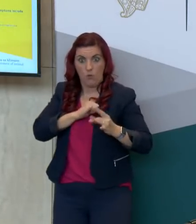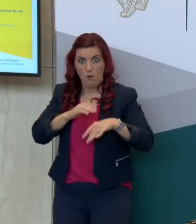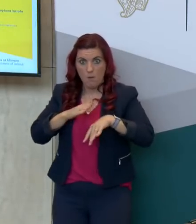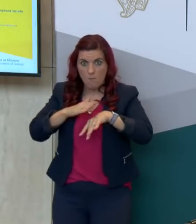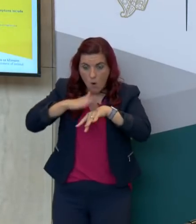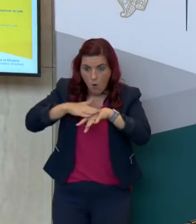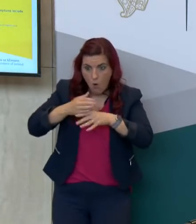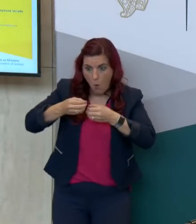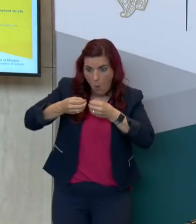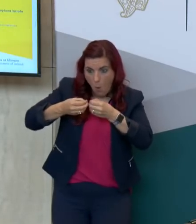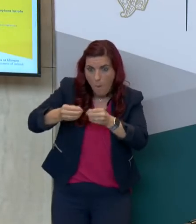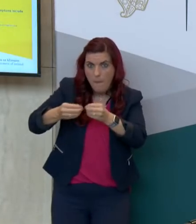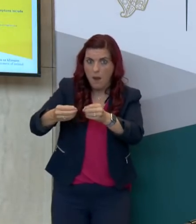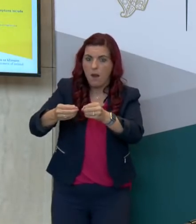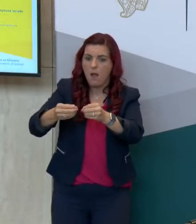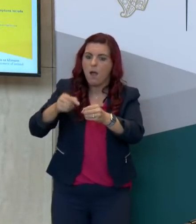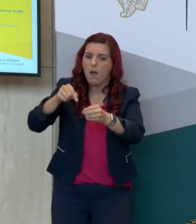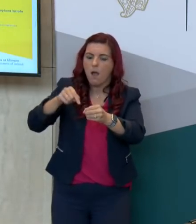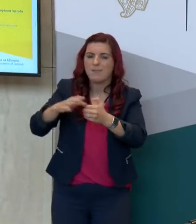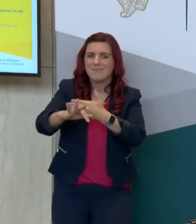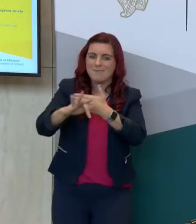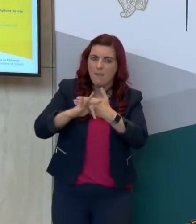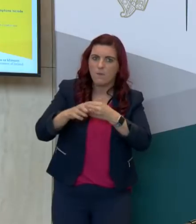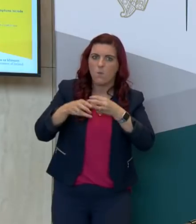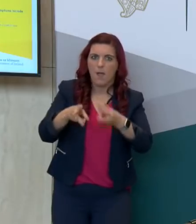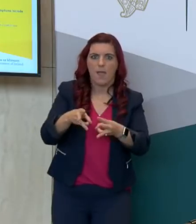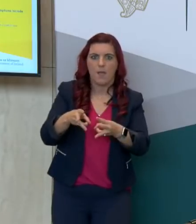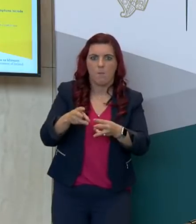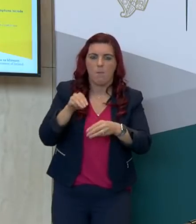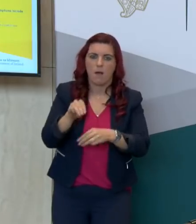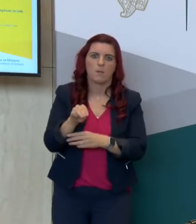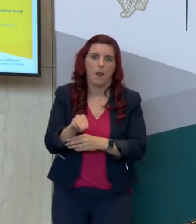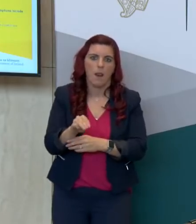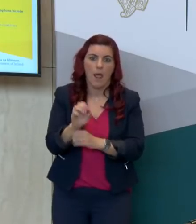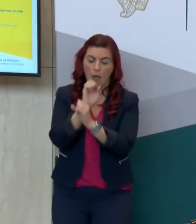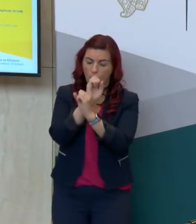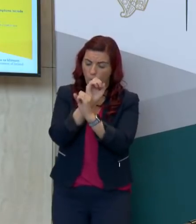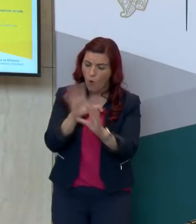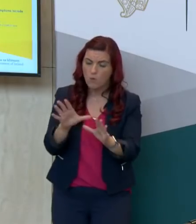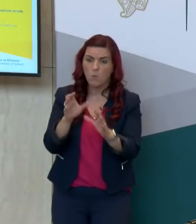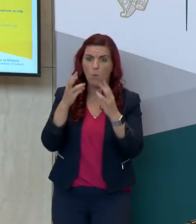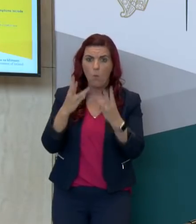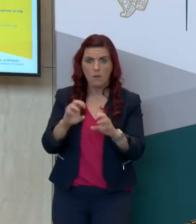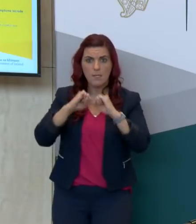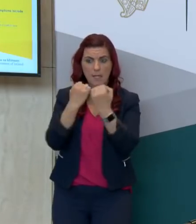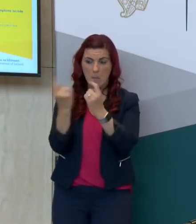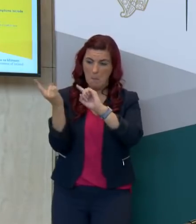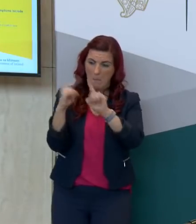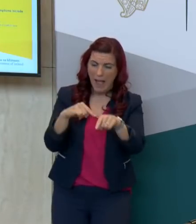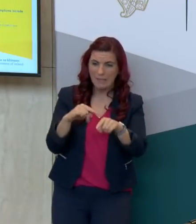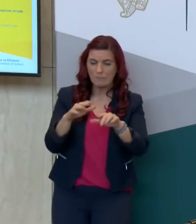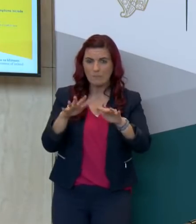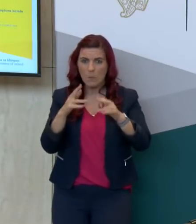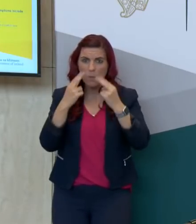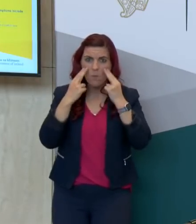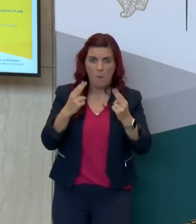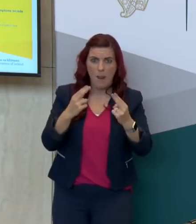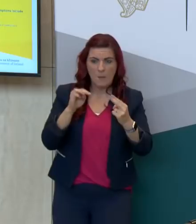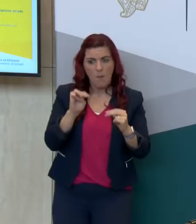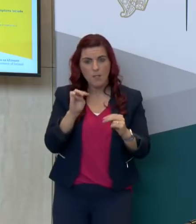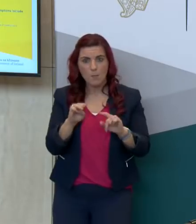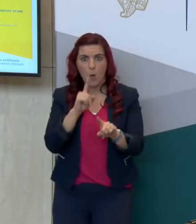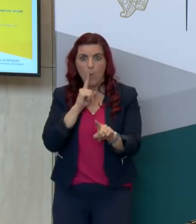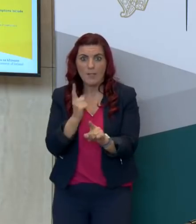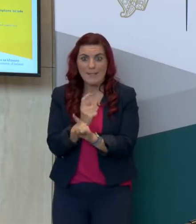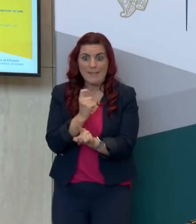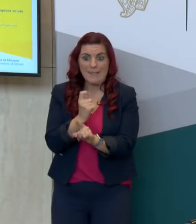safest possible way. And clearly we want to get society back functioning as normally as possible, but it needs